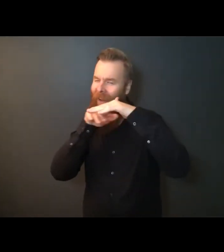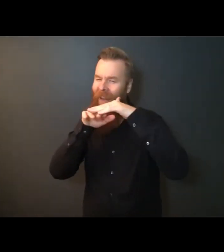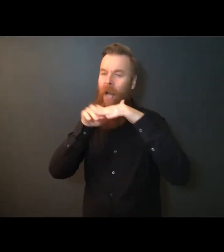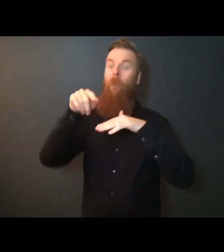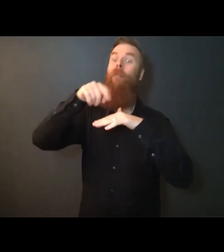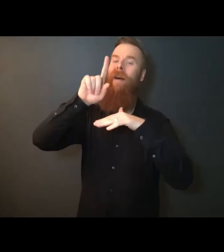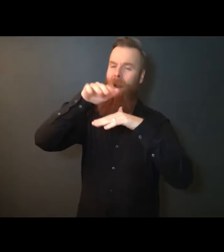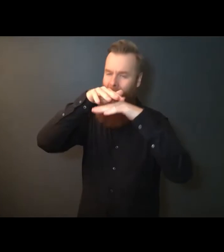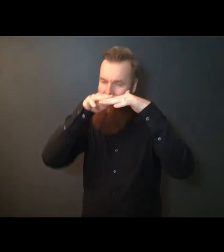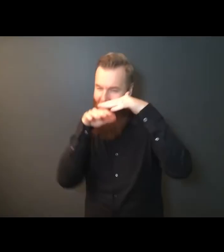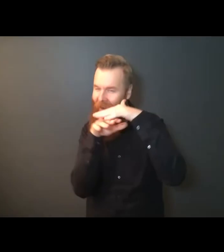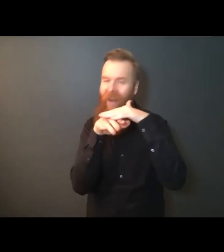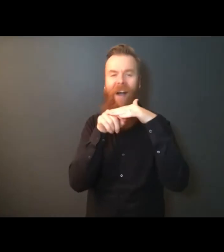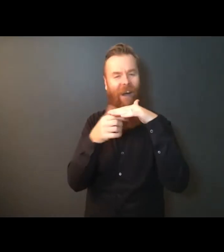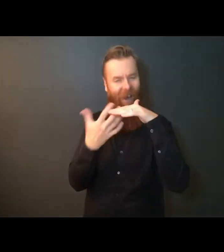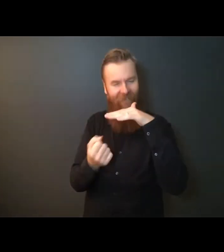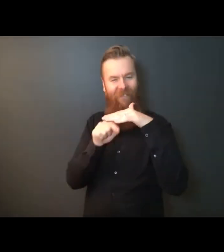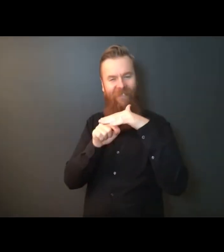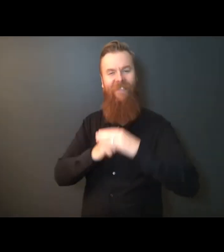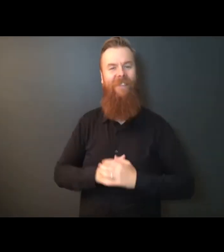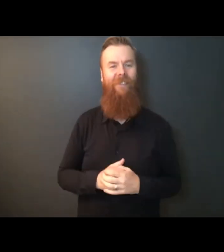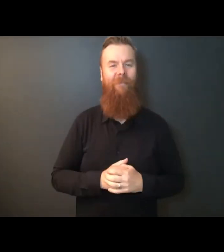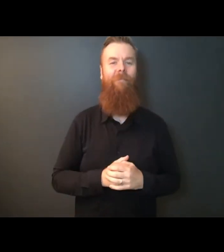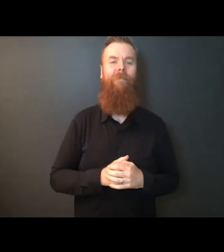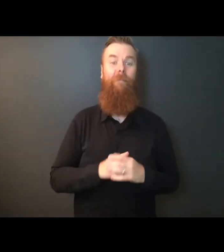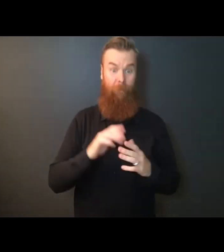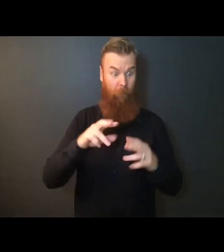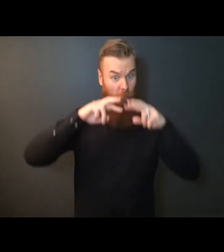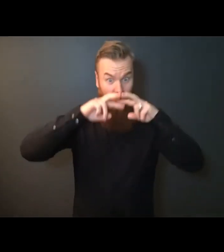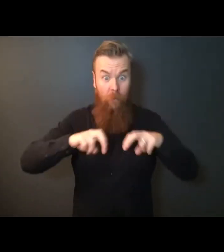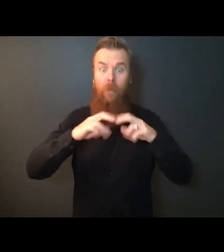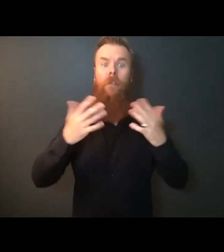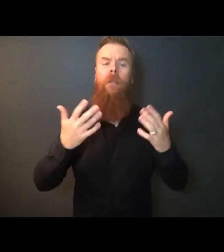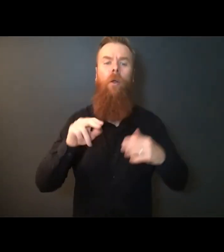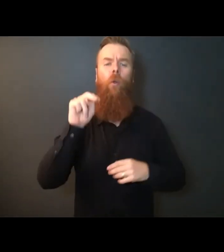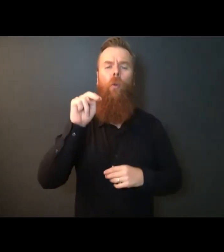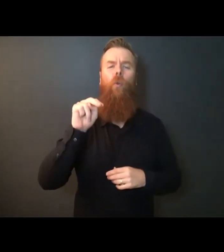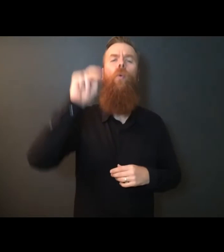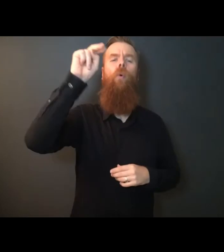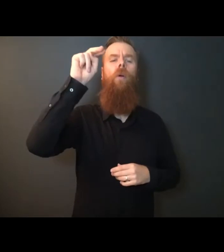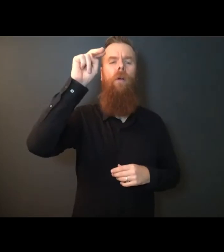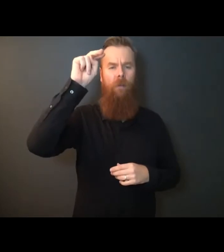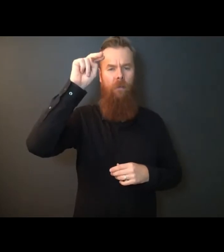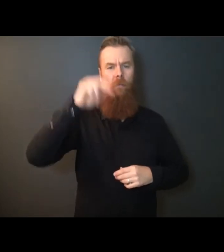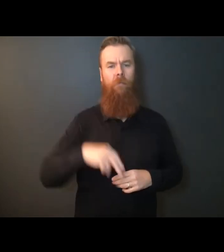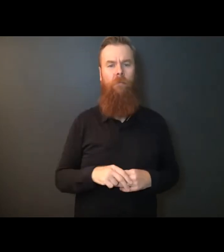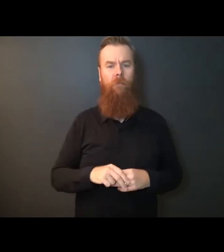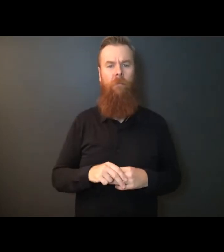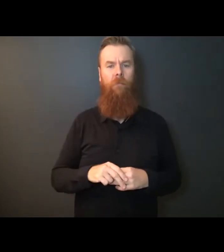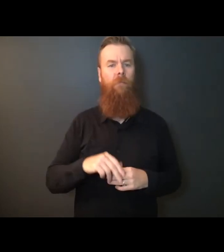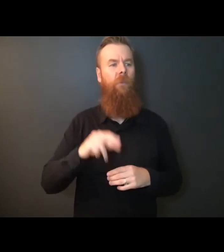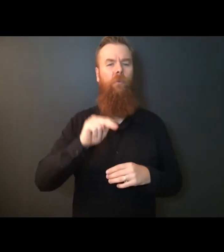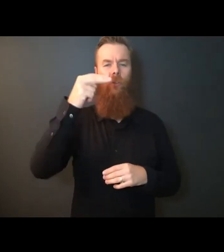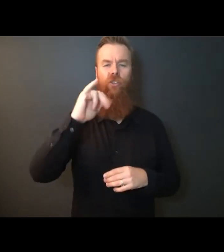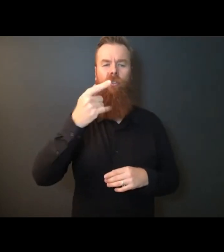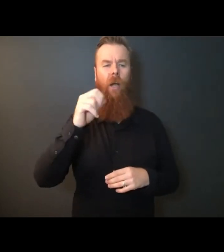research in northern Nigeria, which is quite a conservative part of Nigeria, and